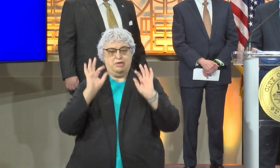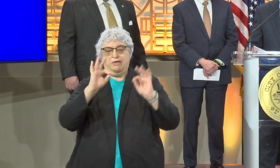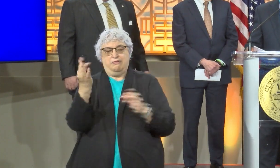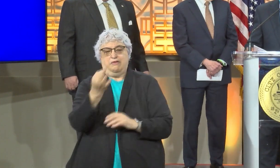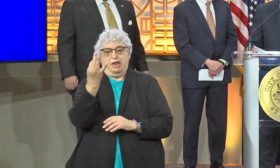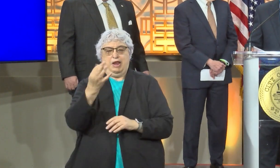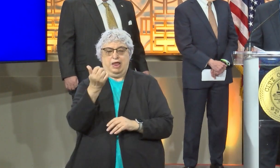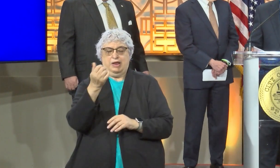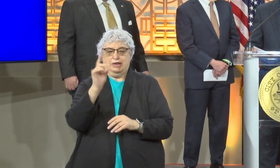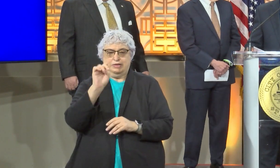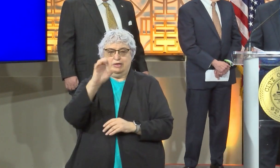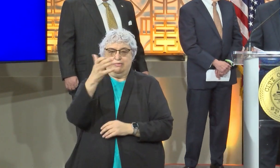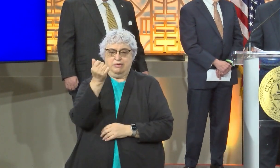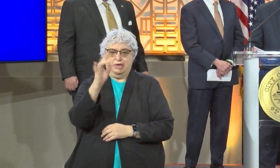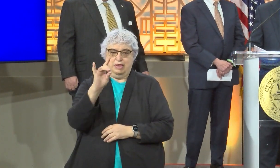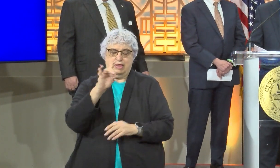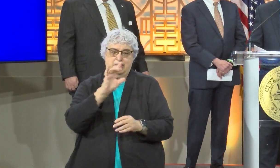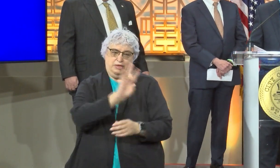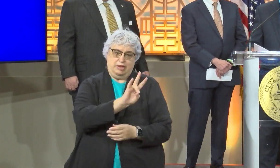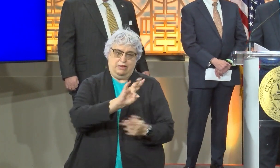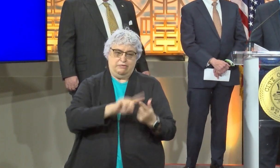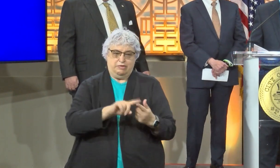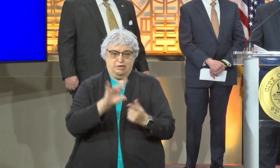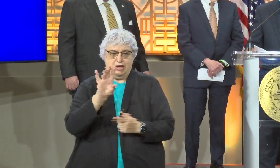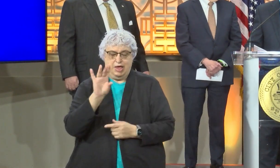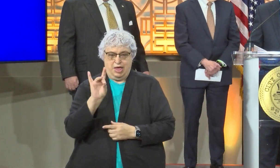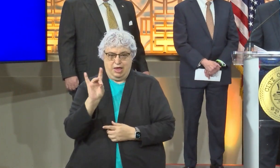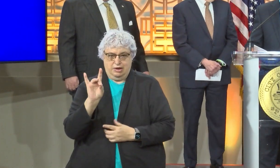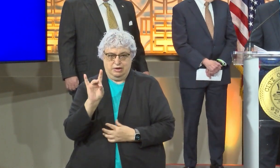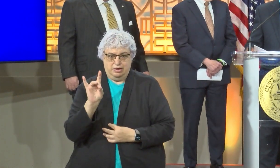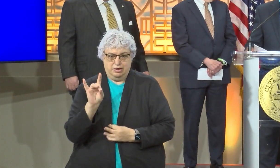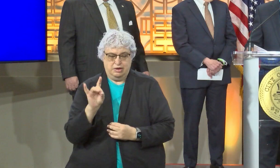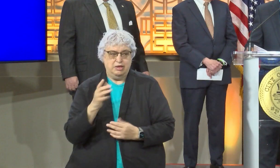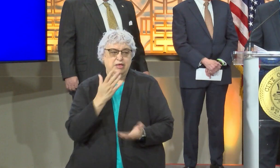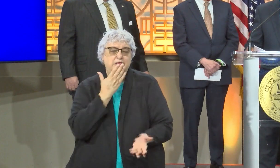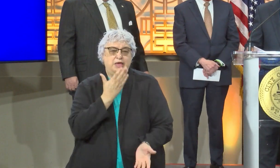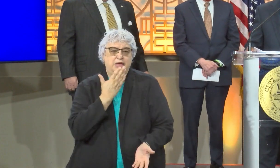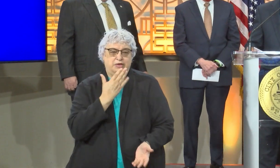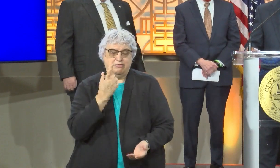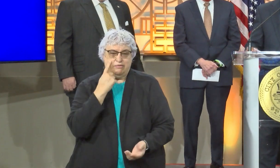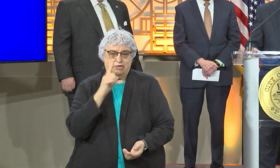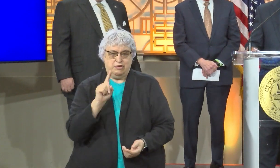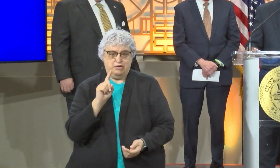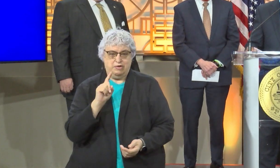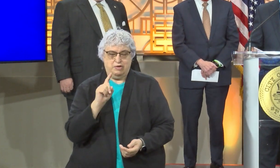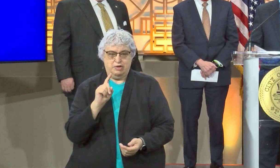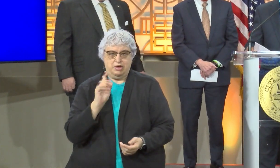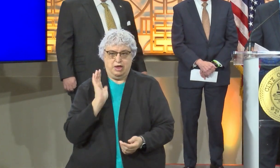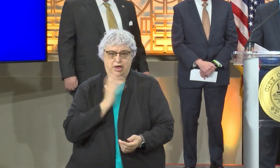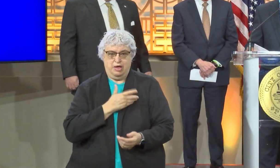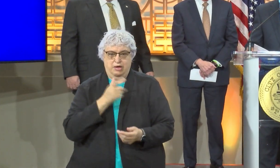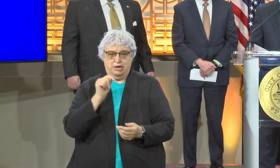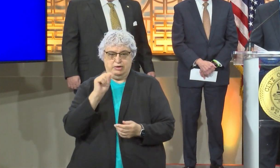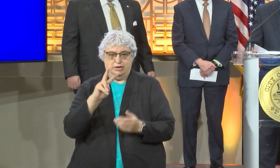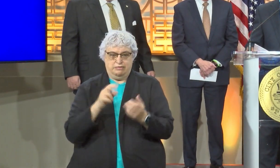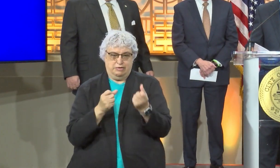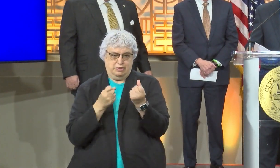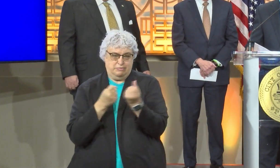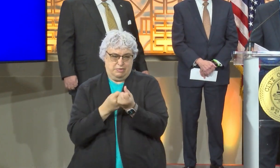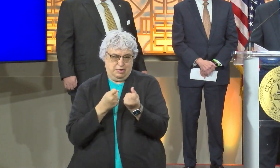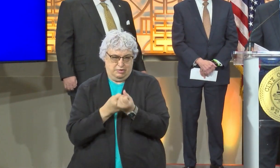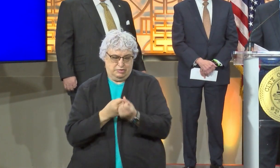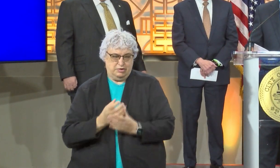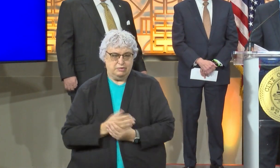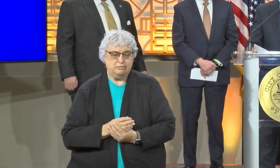the 18th from 7 to 8 p.m. And thank you all for being our television